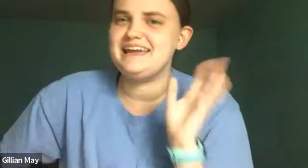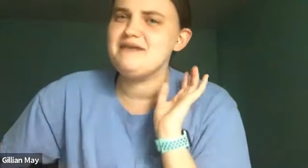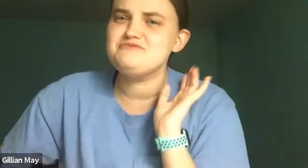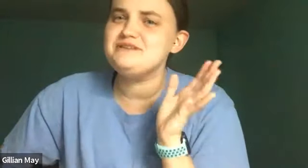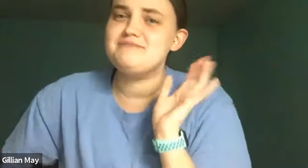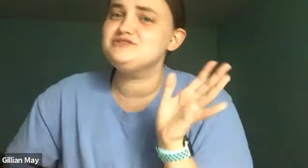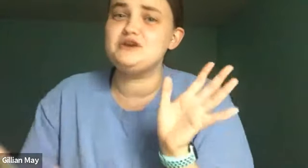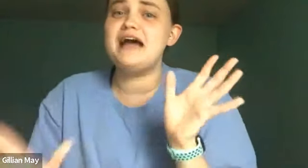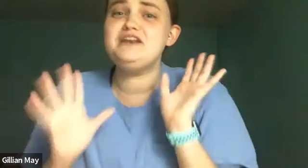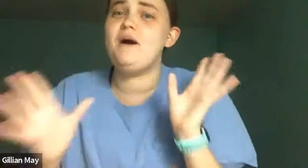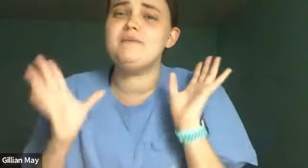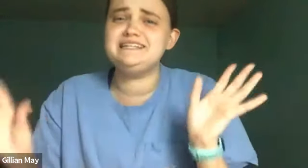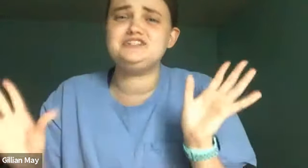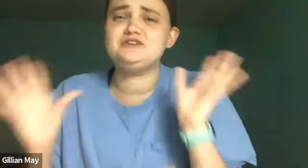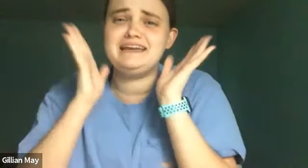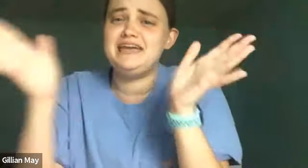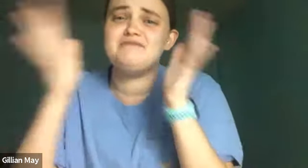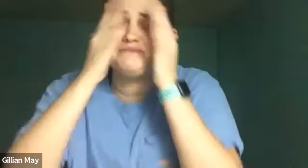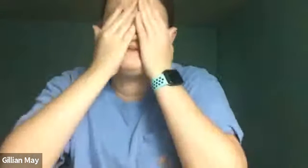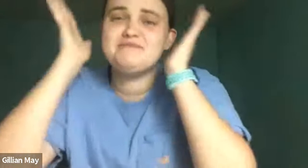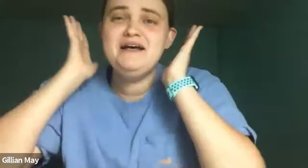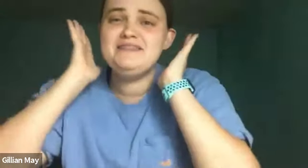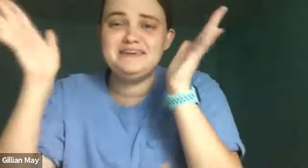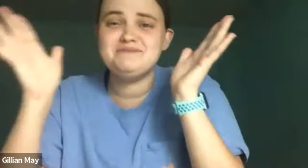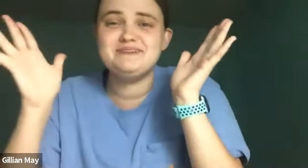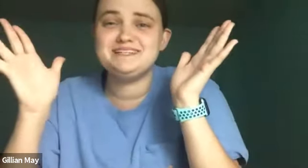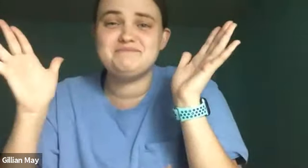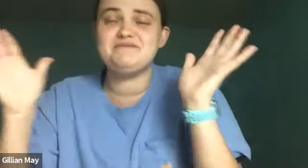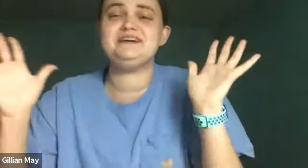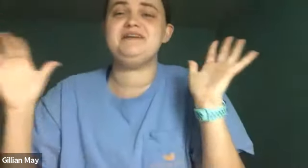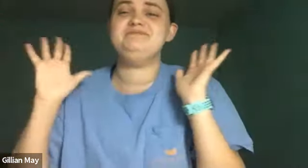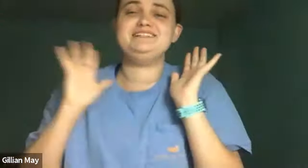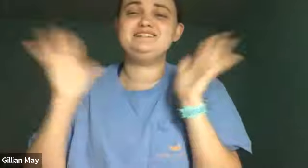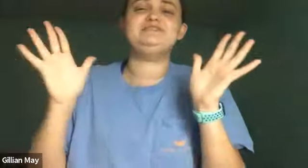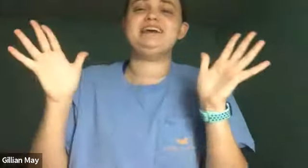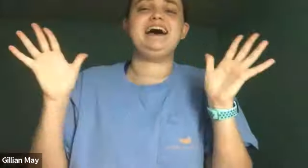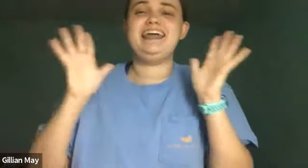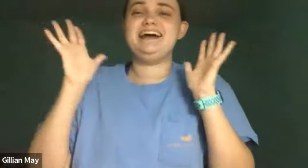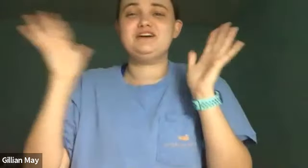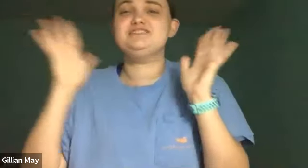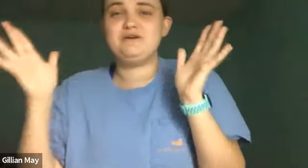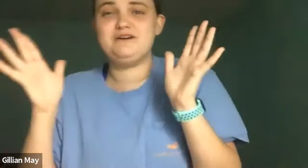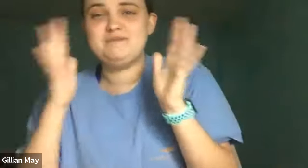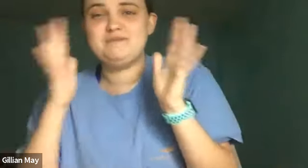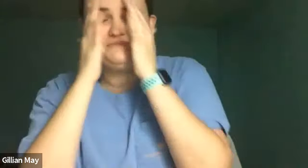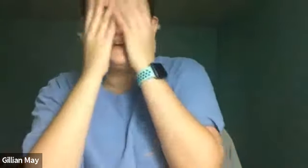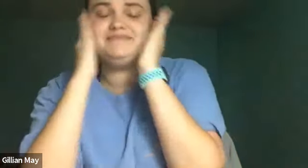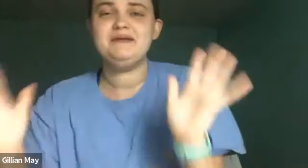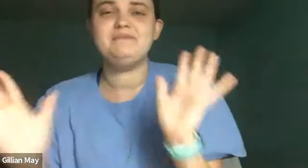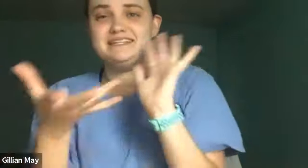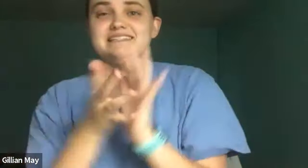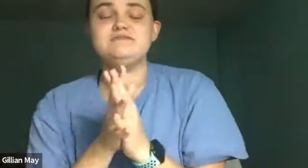I know I'm a teacher and I can't remember them. They get me mixed up every time. That is so sad. And I try so hard to remember, but my days get